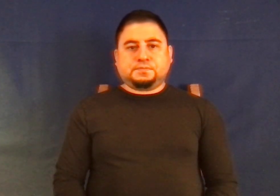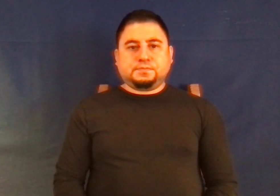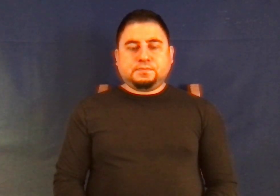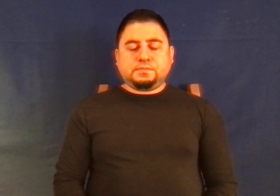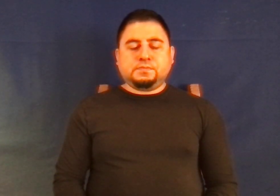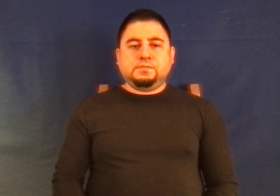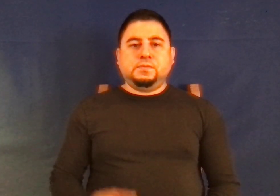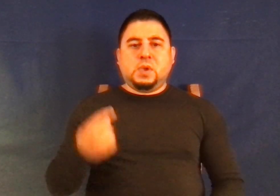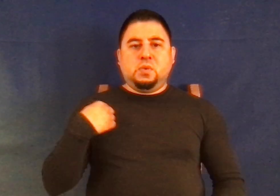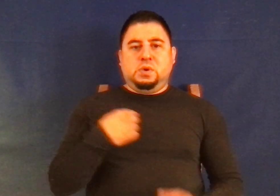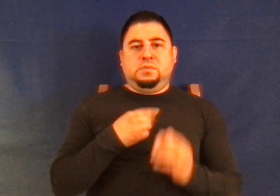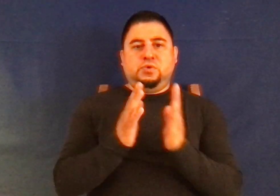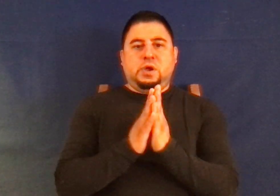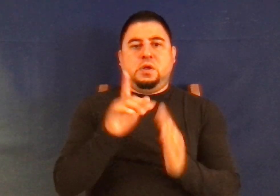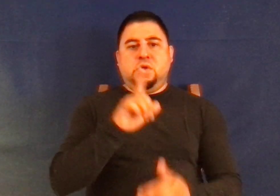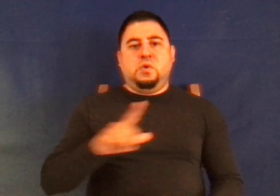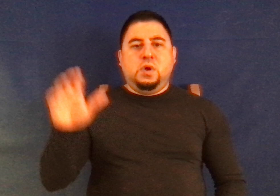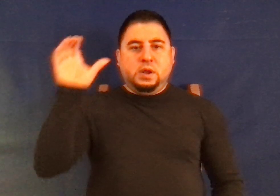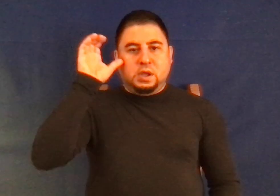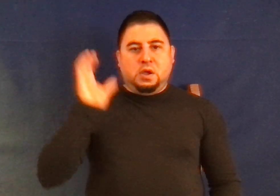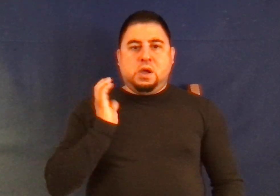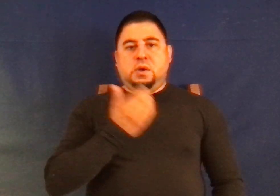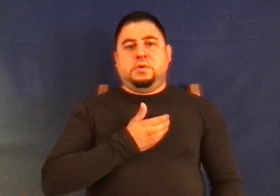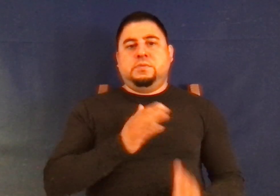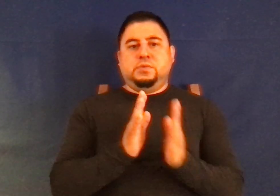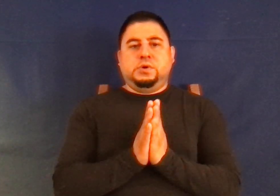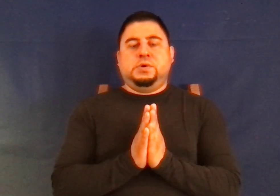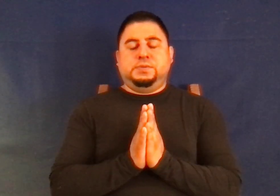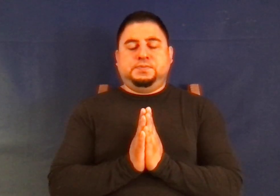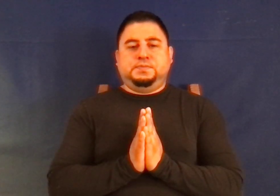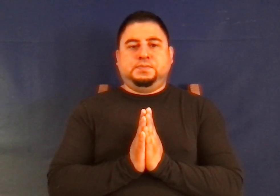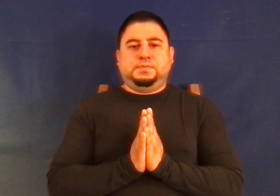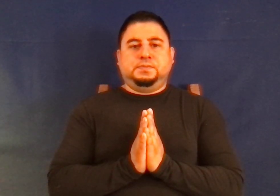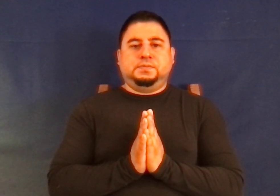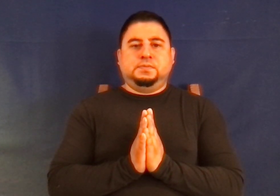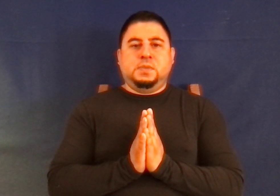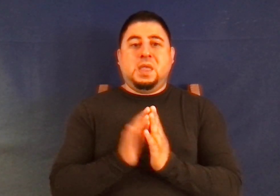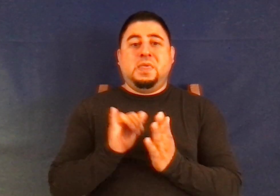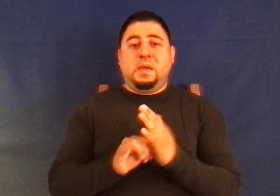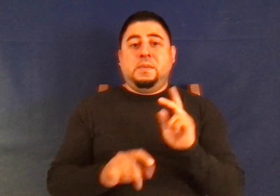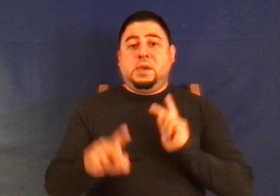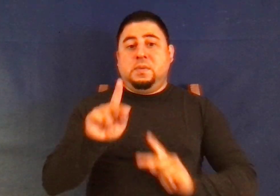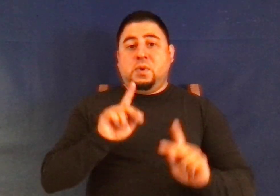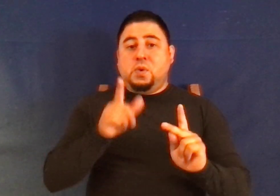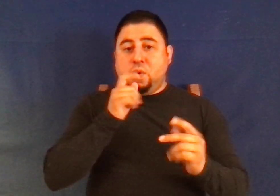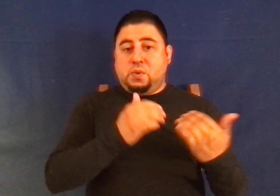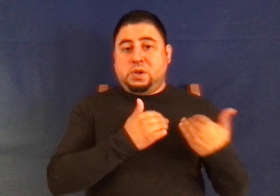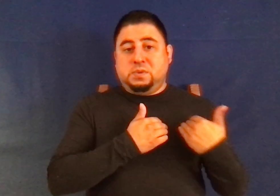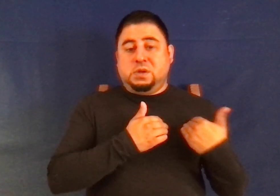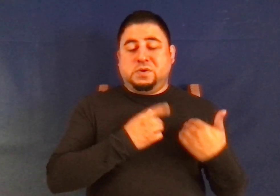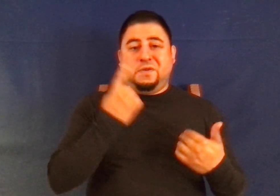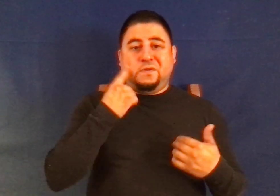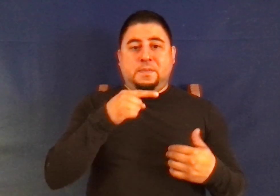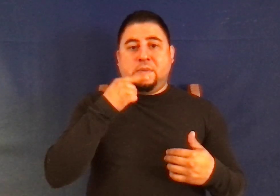Let us pray to the Lord. Lord, hear our prayer. That those responsible for public safety,